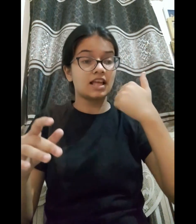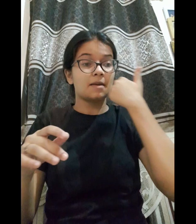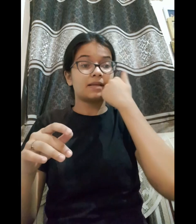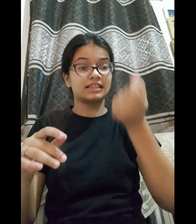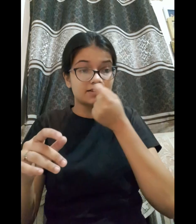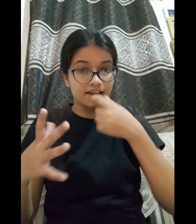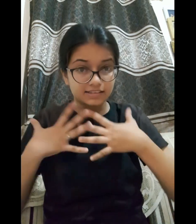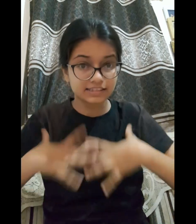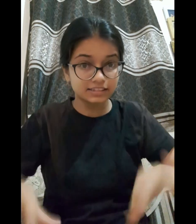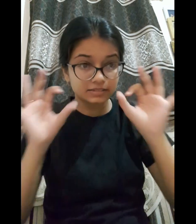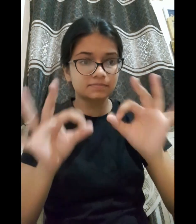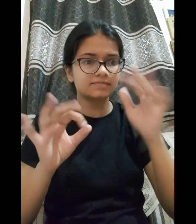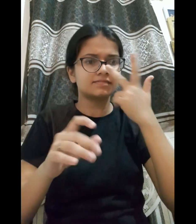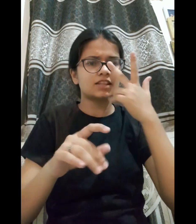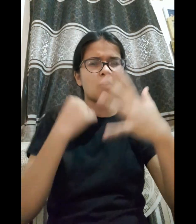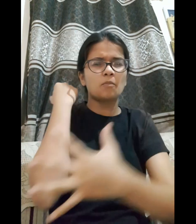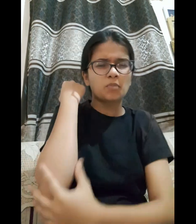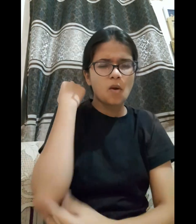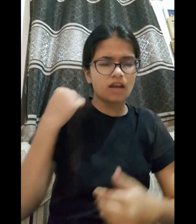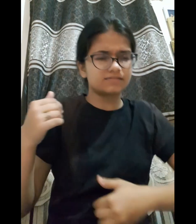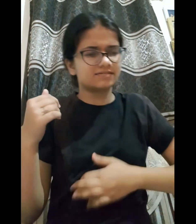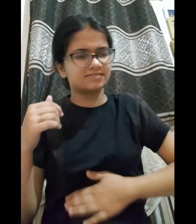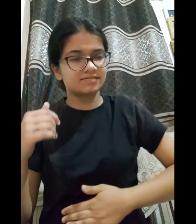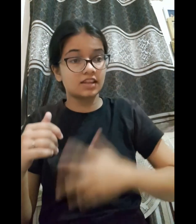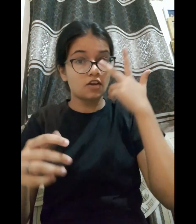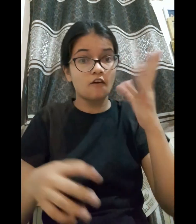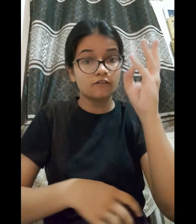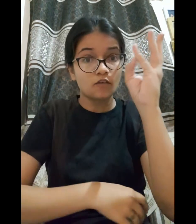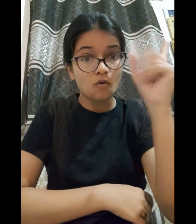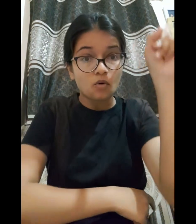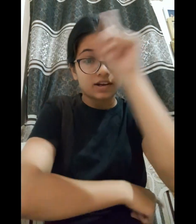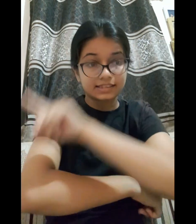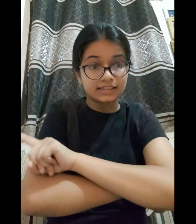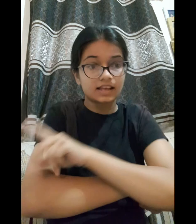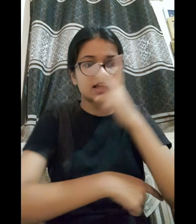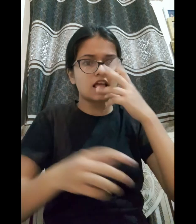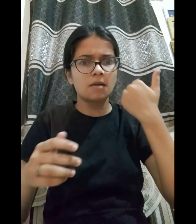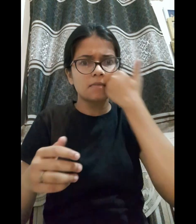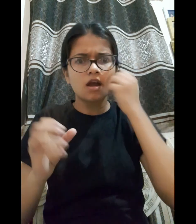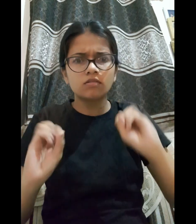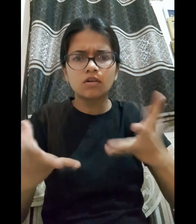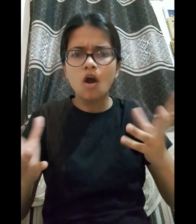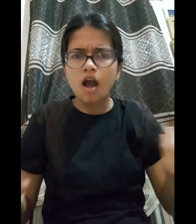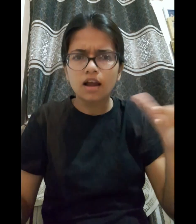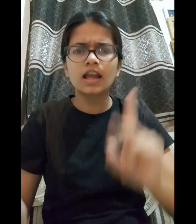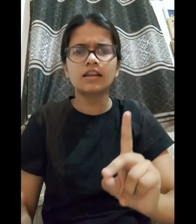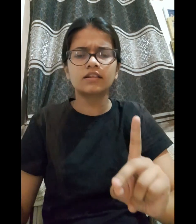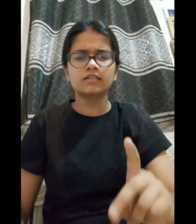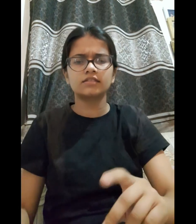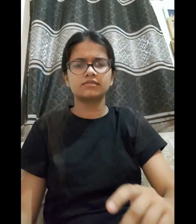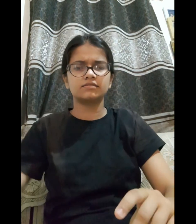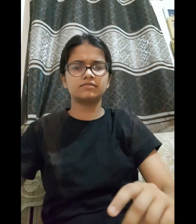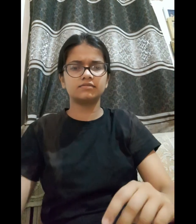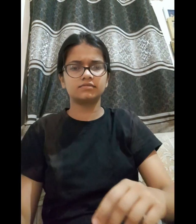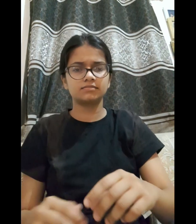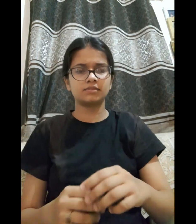especially those with poor immunity. By around 4th day of steroids, they start having fever again. Oh, no, virus has come back. It's not the